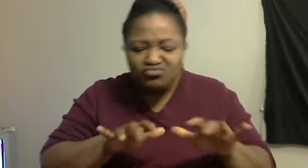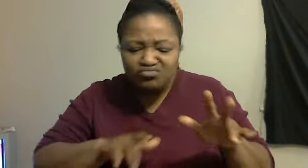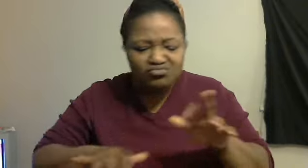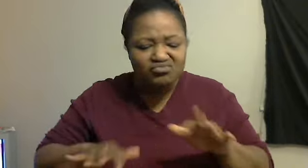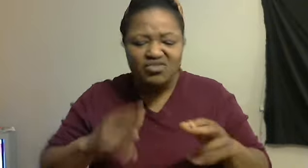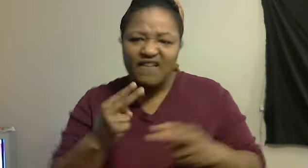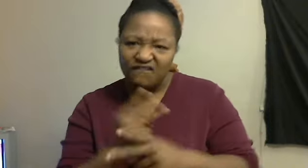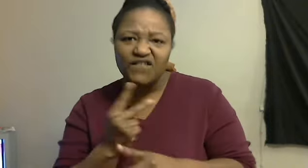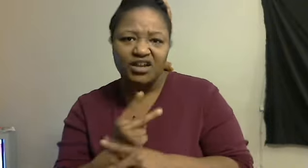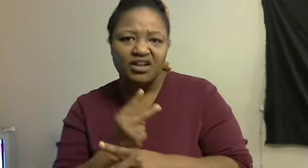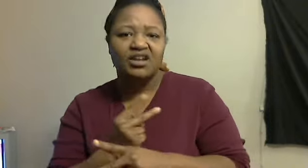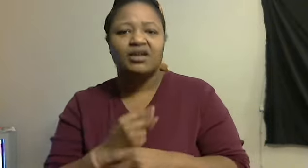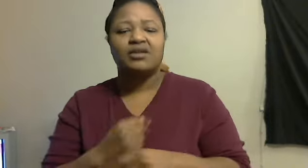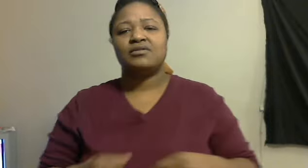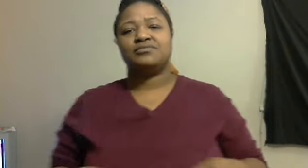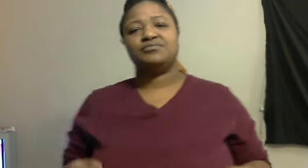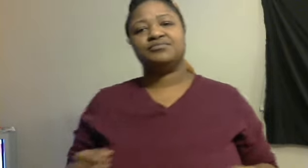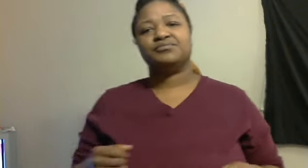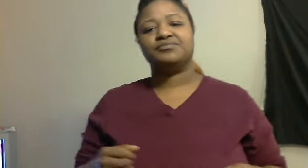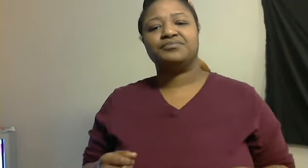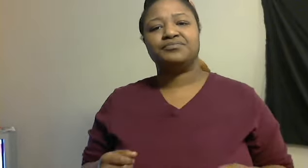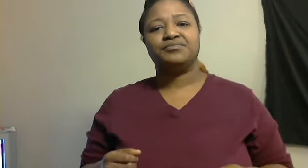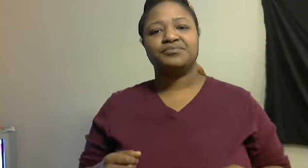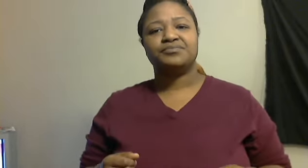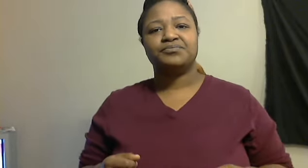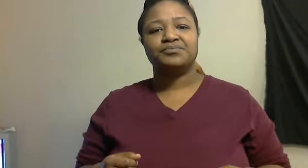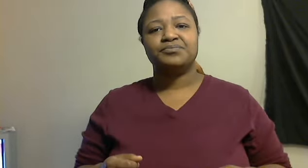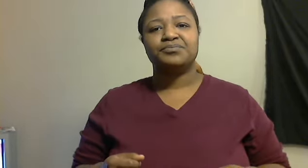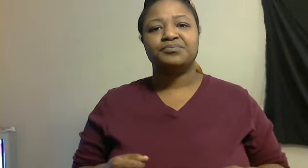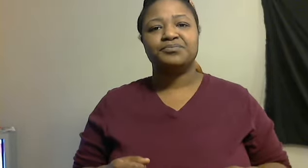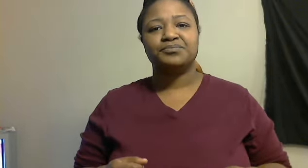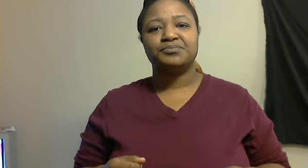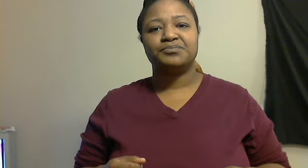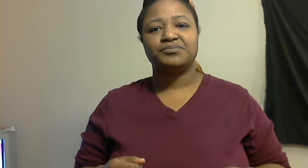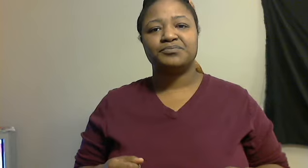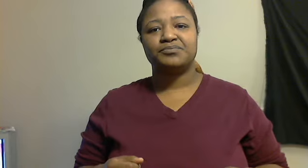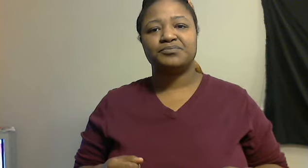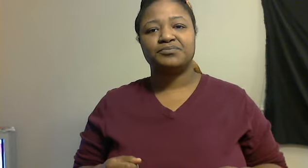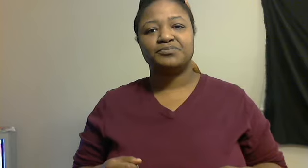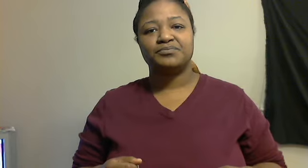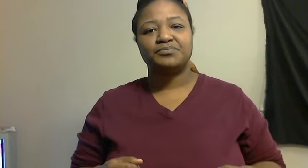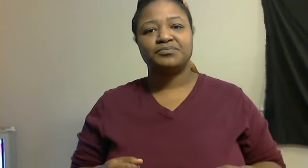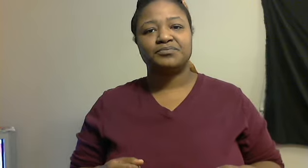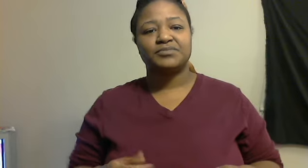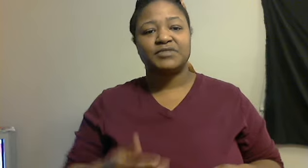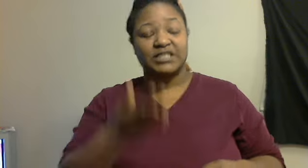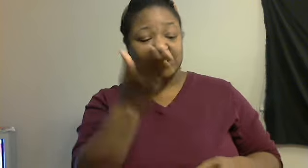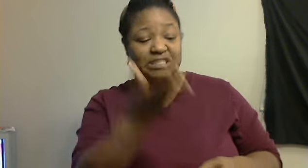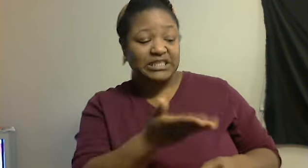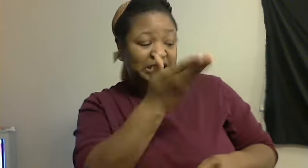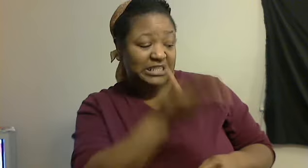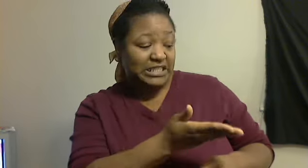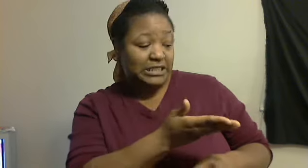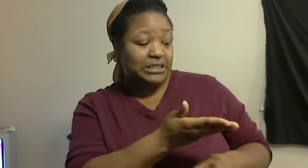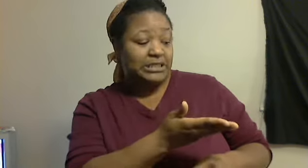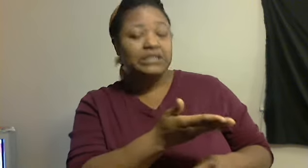multiplication a little bit. But these types of problems are, when you're getting started off in mathematics, these kind of require the most practice, and to some degree you have